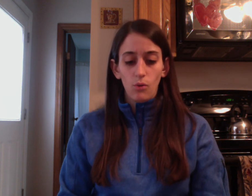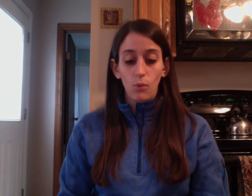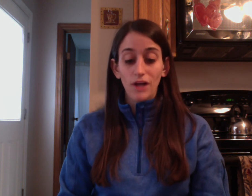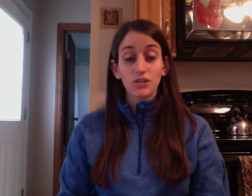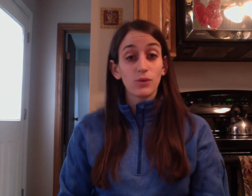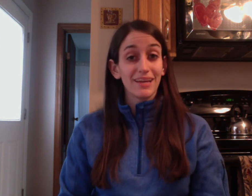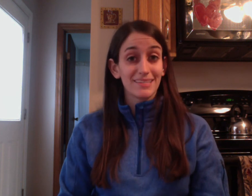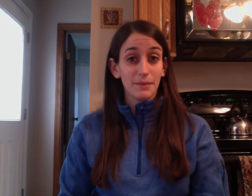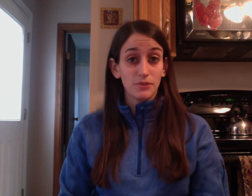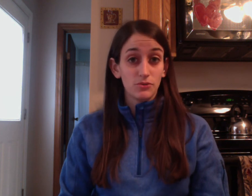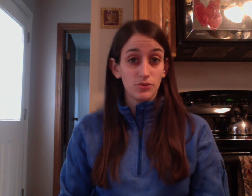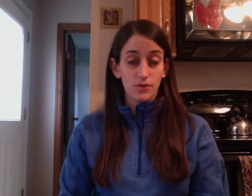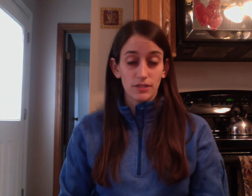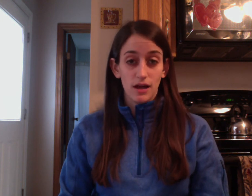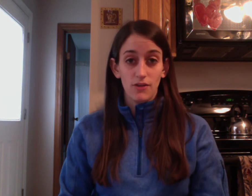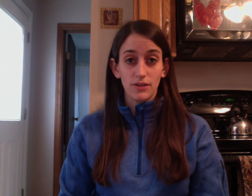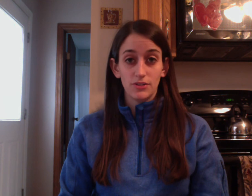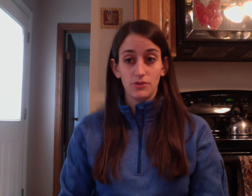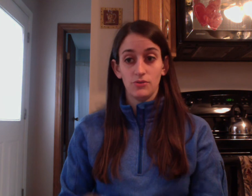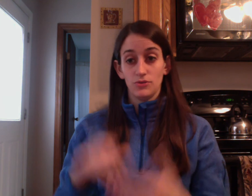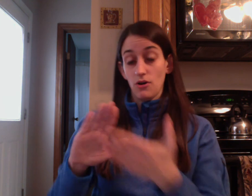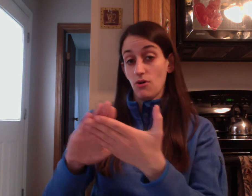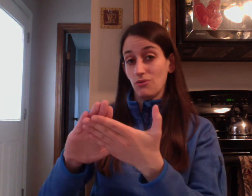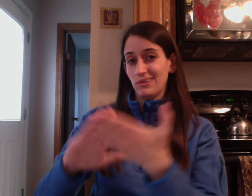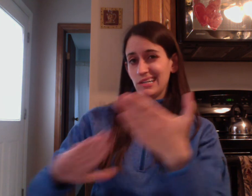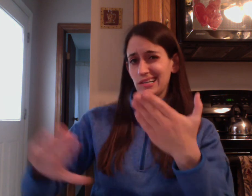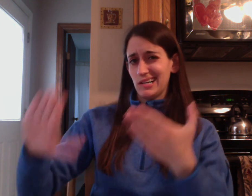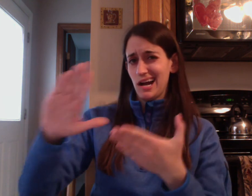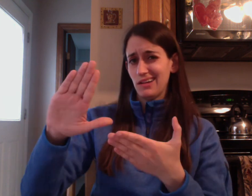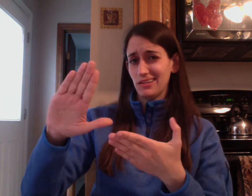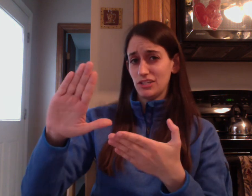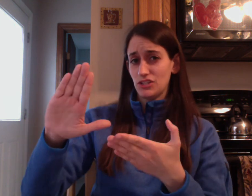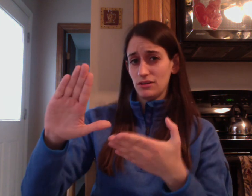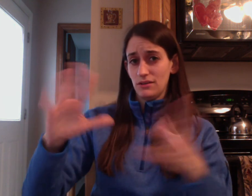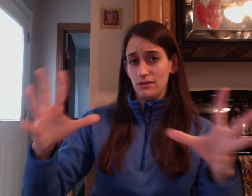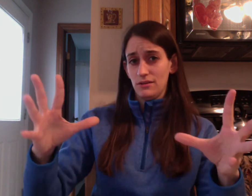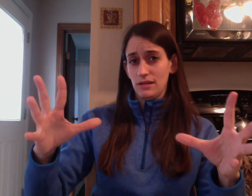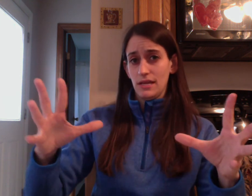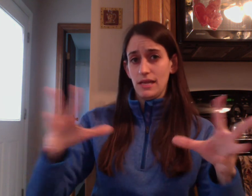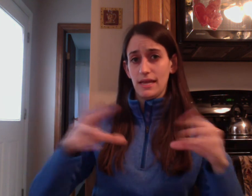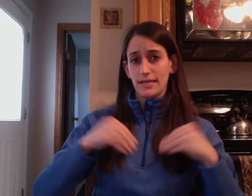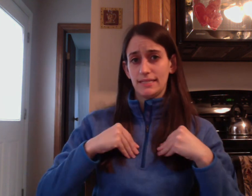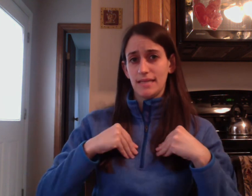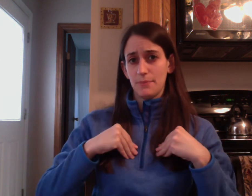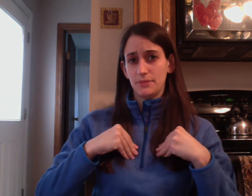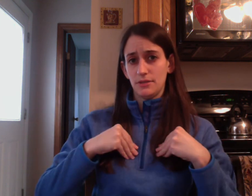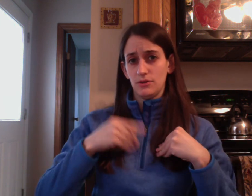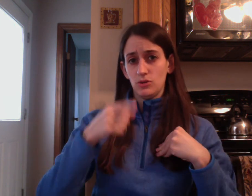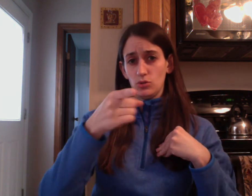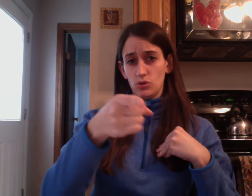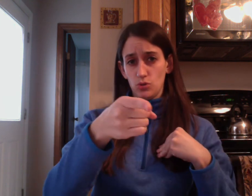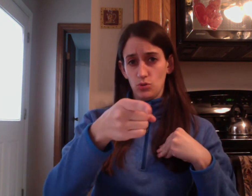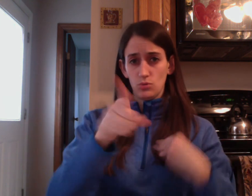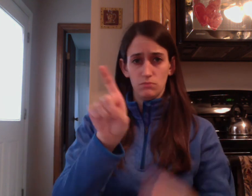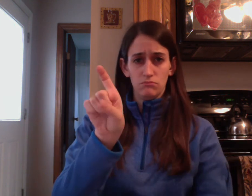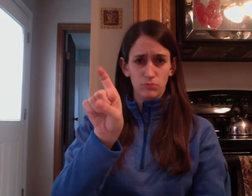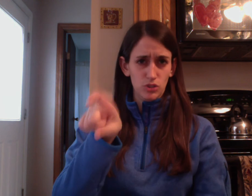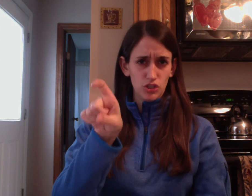Why should we accept you to this college? So, college, accept you,